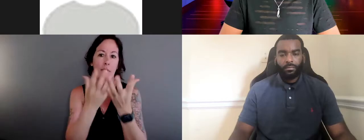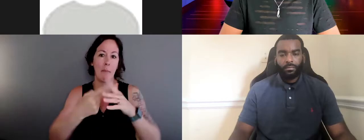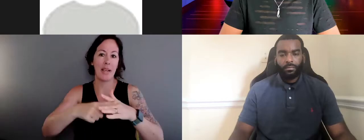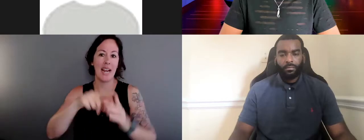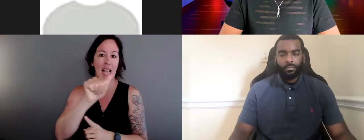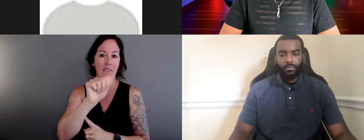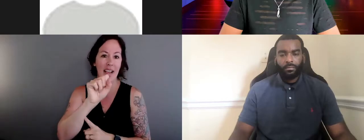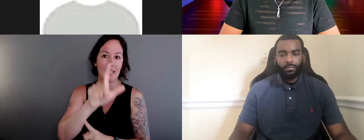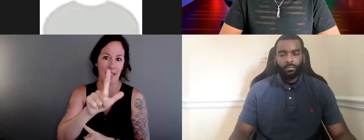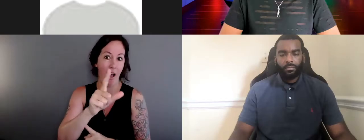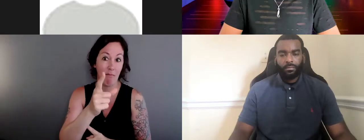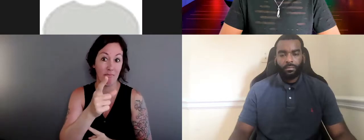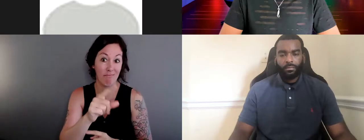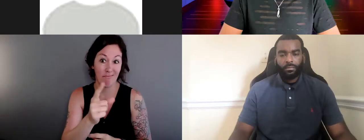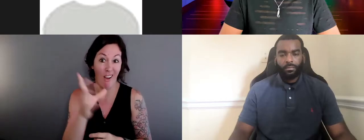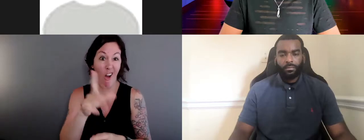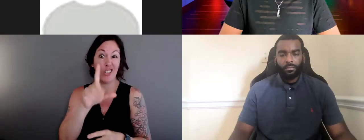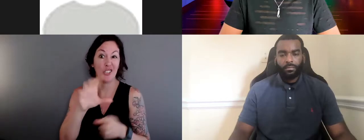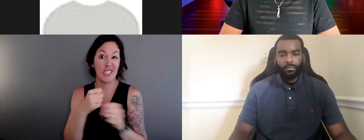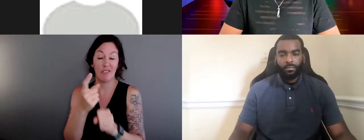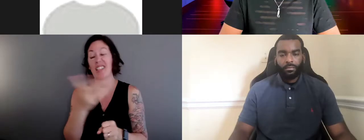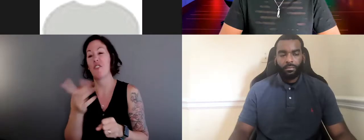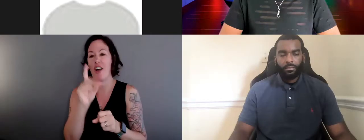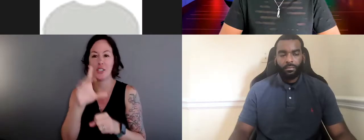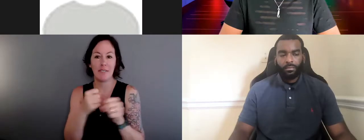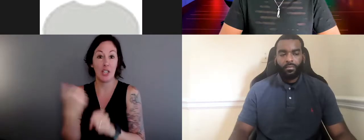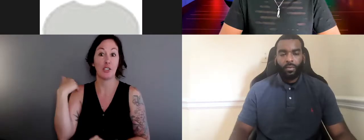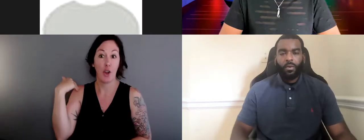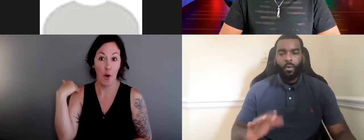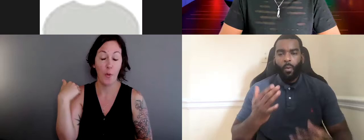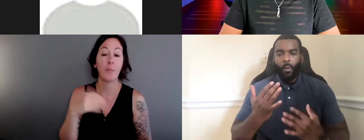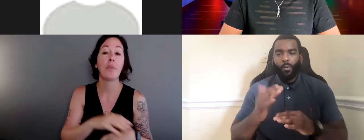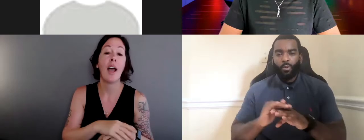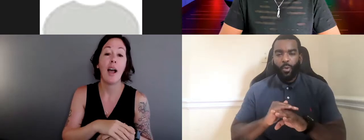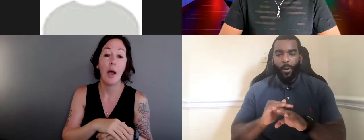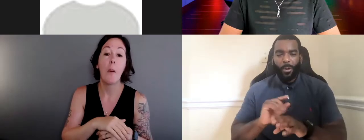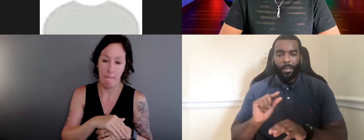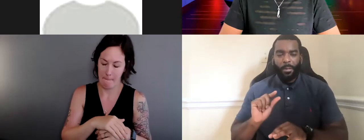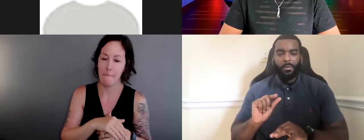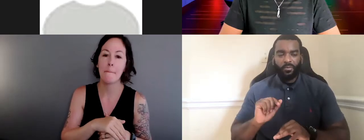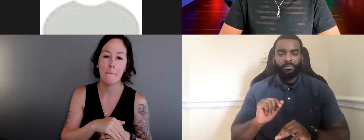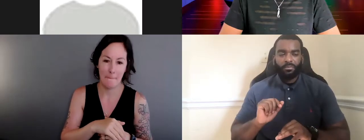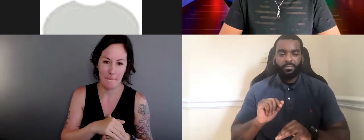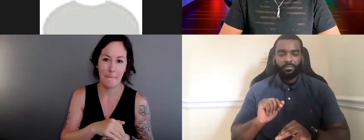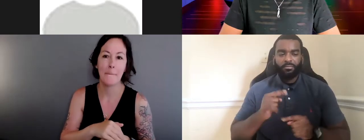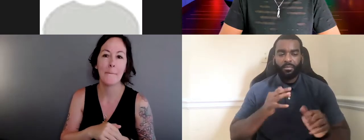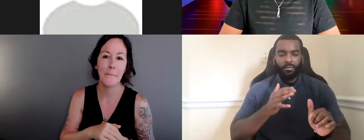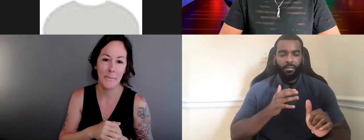different spoken language systems. And so they developed